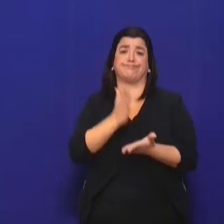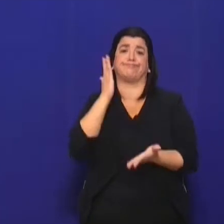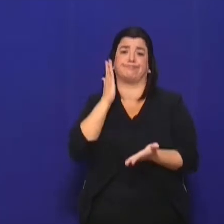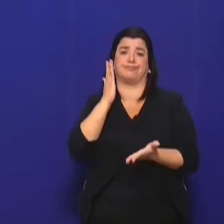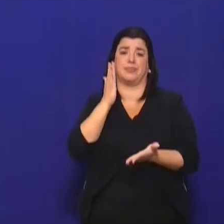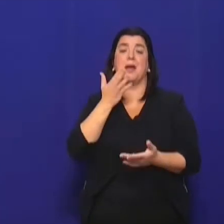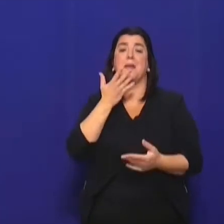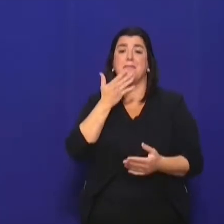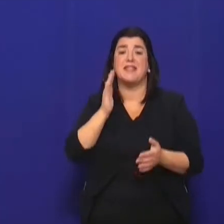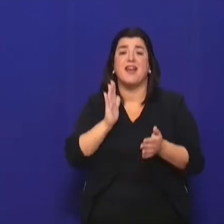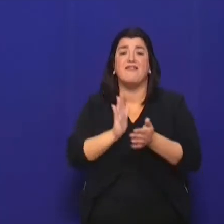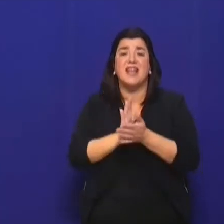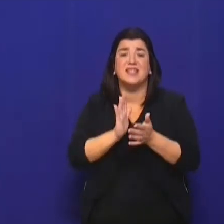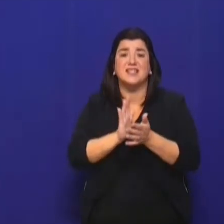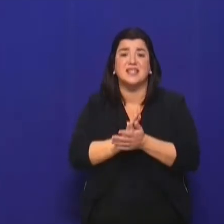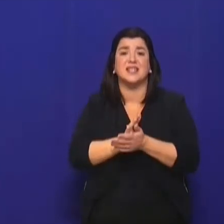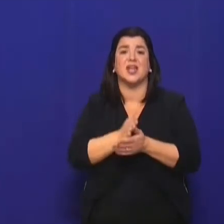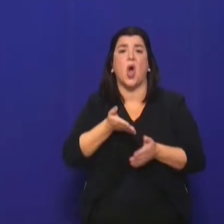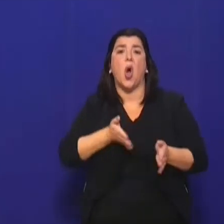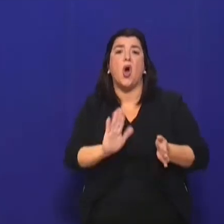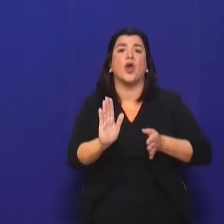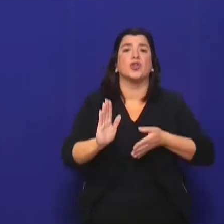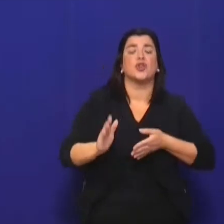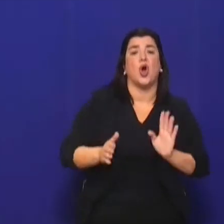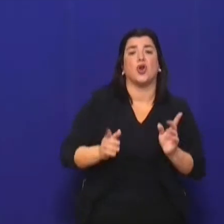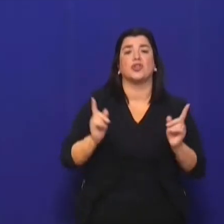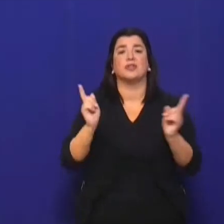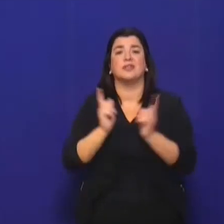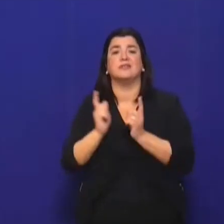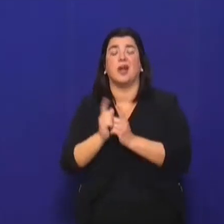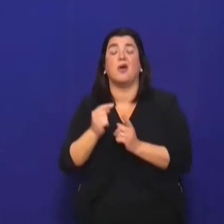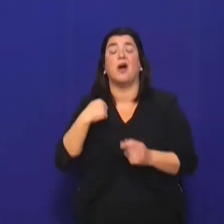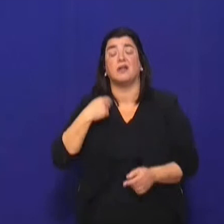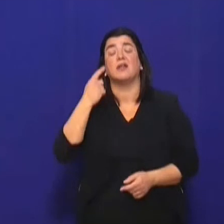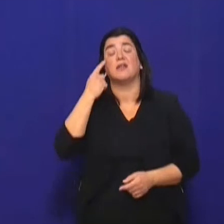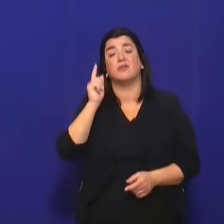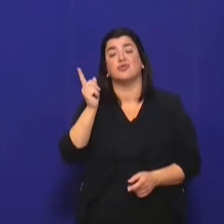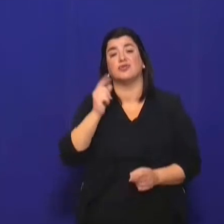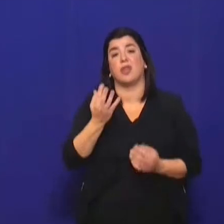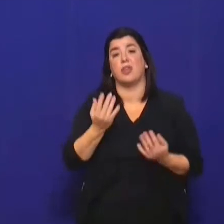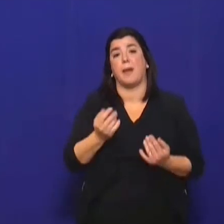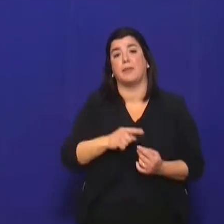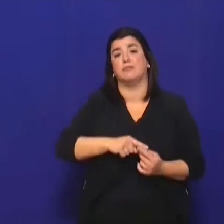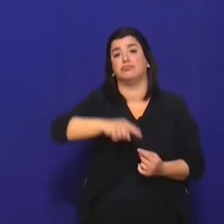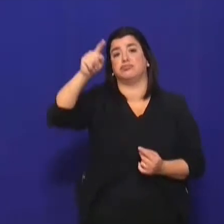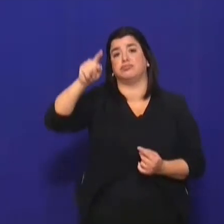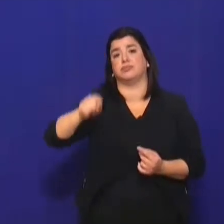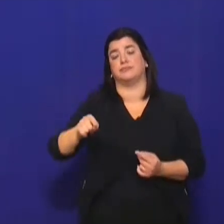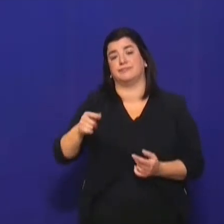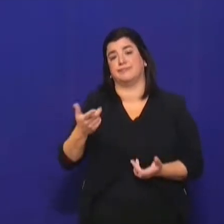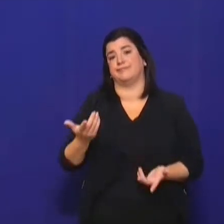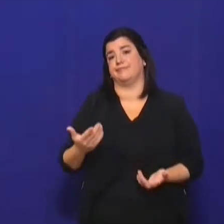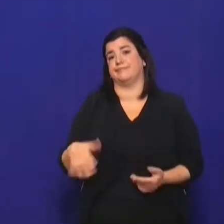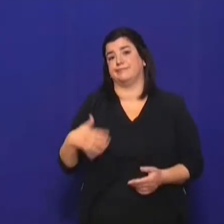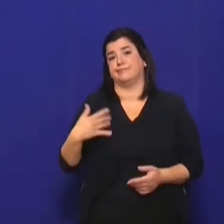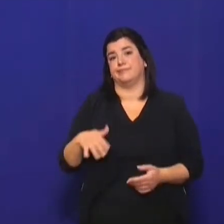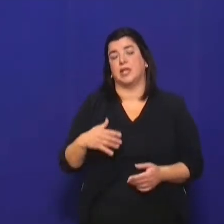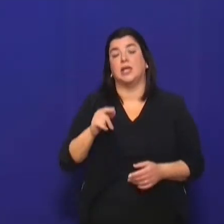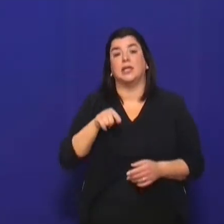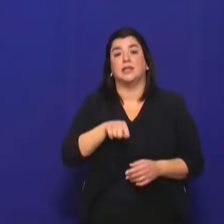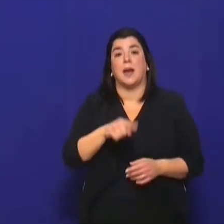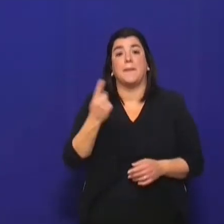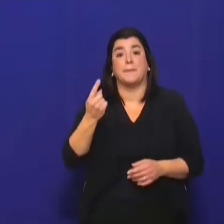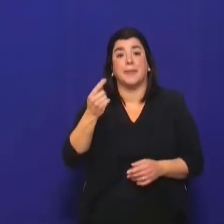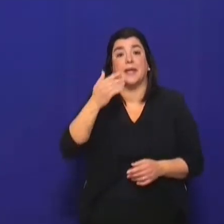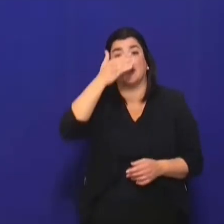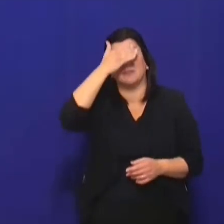jkun hemm il-festi nies jiltaqgħu ma' xulxin ħanaraw l-spikes fin-numri tagħna. U l-konsekwenzi jkunu fuq in-nies li